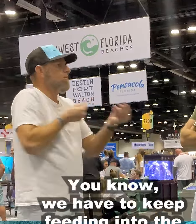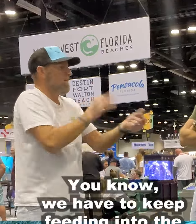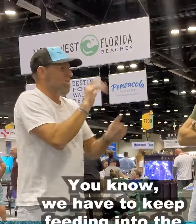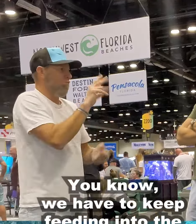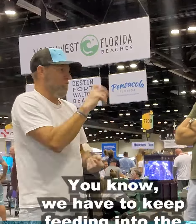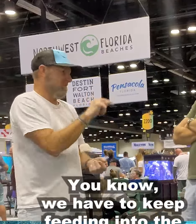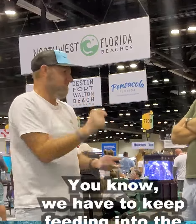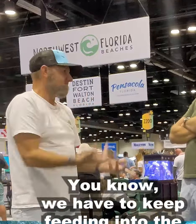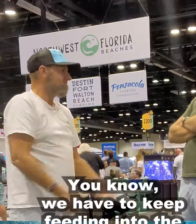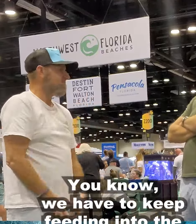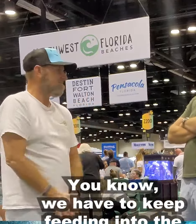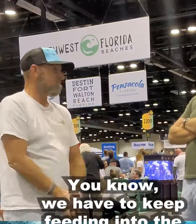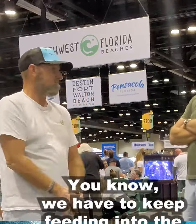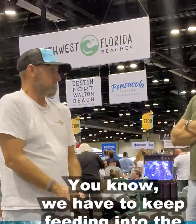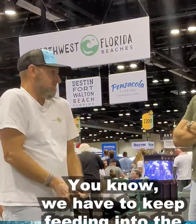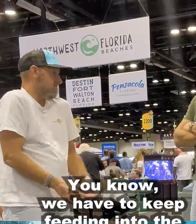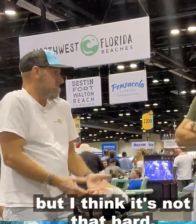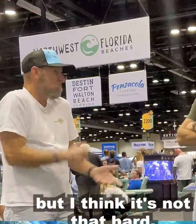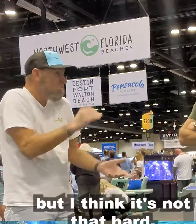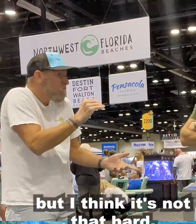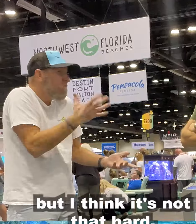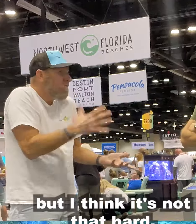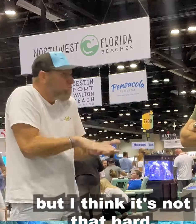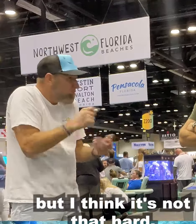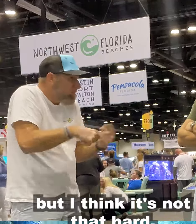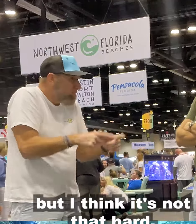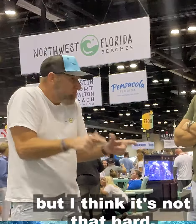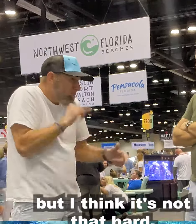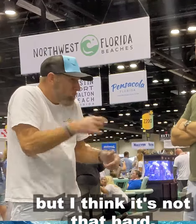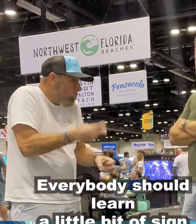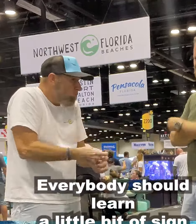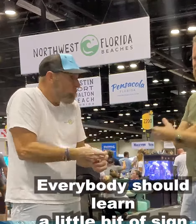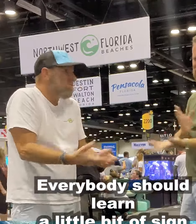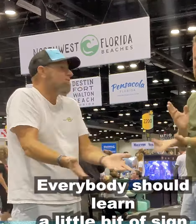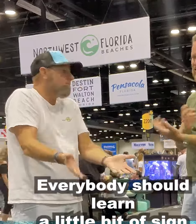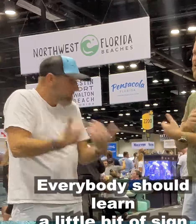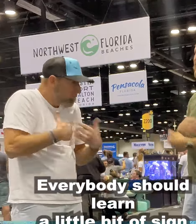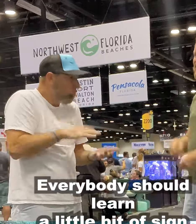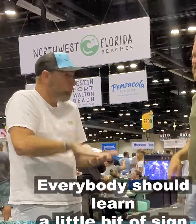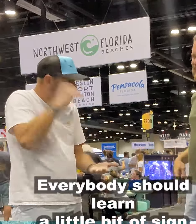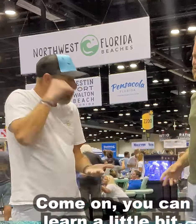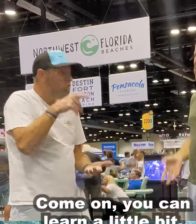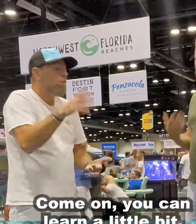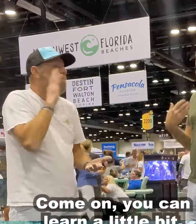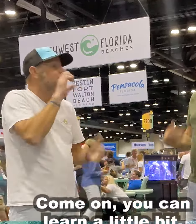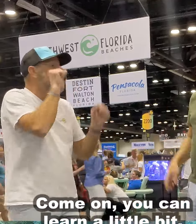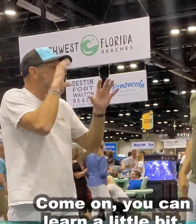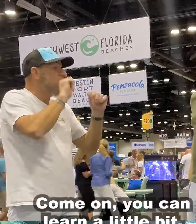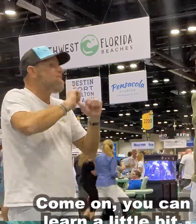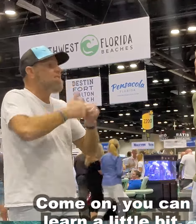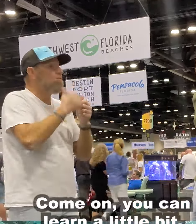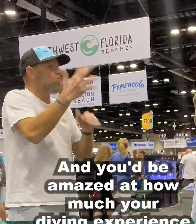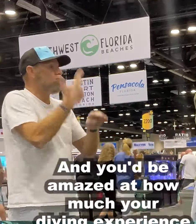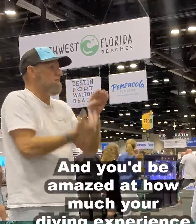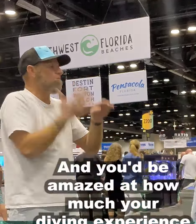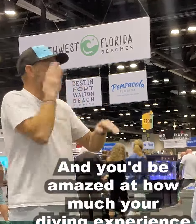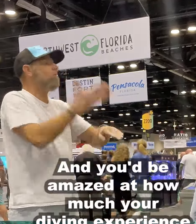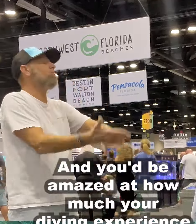keep feeding into the system. But I think it's not that hard. Everybody should learn a little bit of sign language. Come on. You can learn a little bit. And you'd be amazed